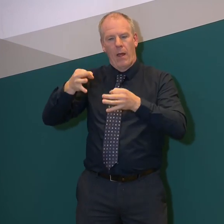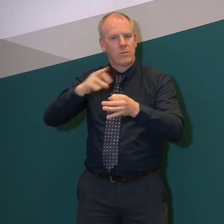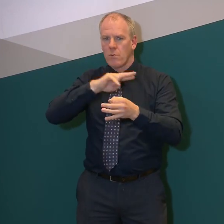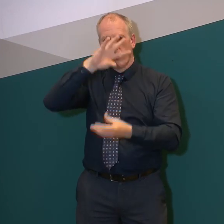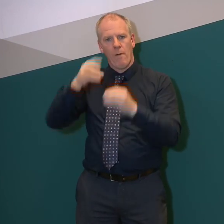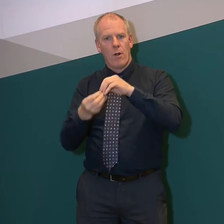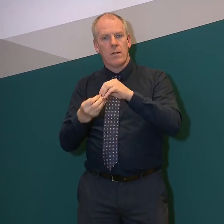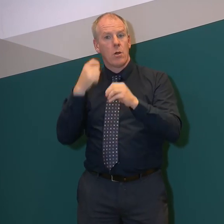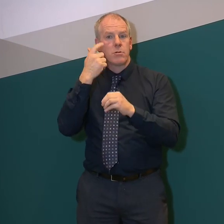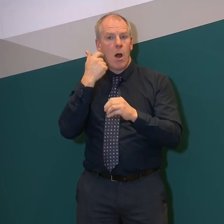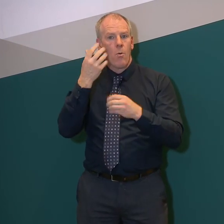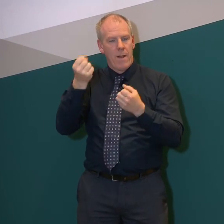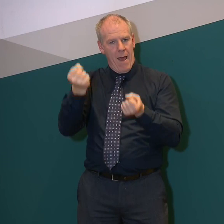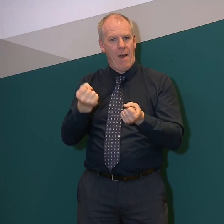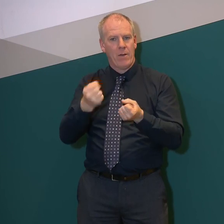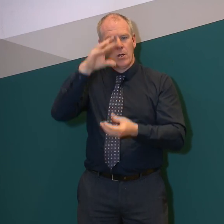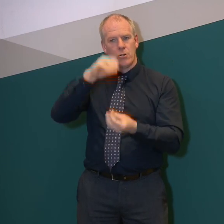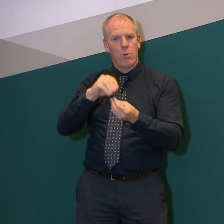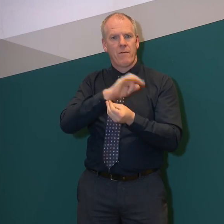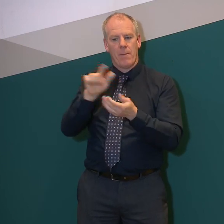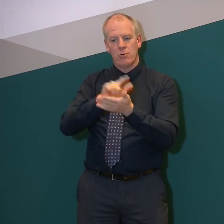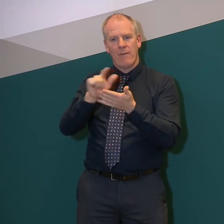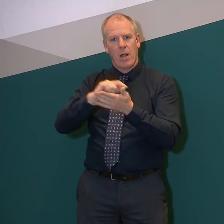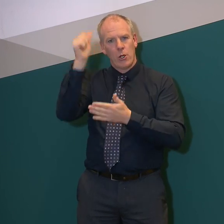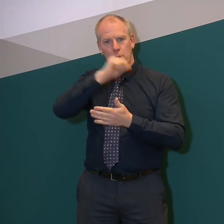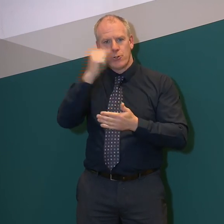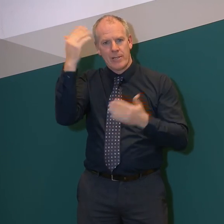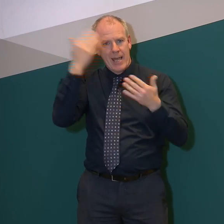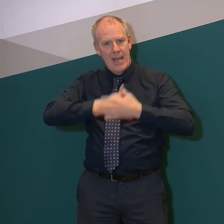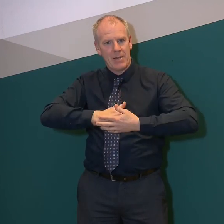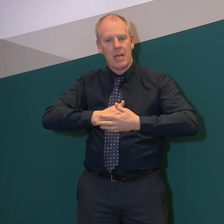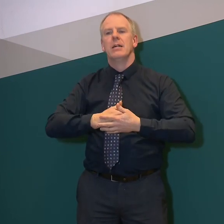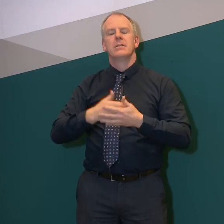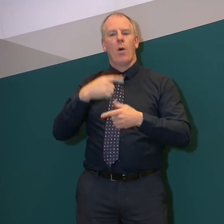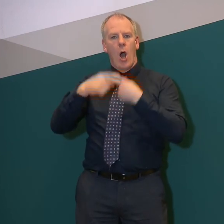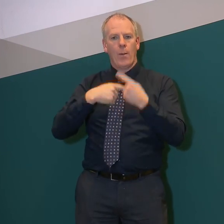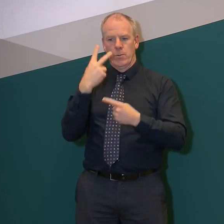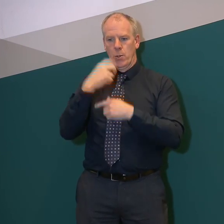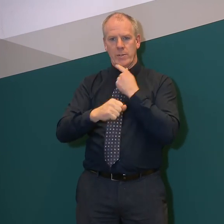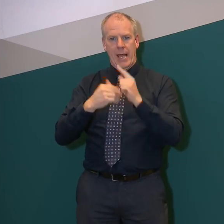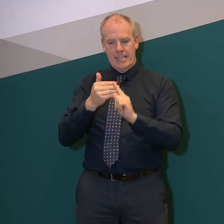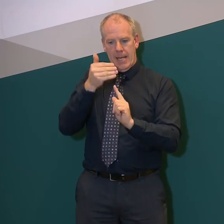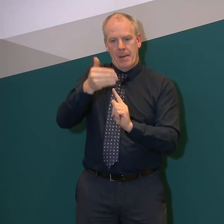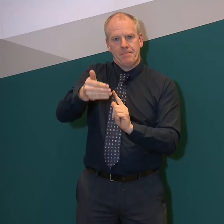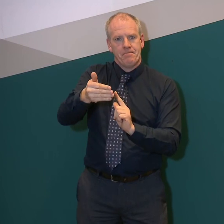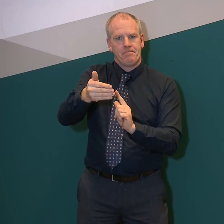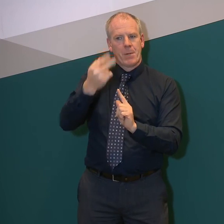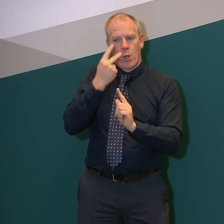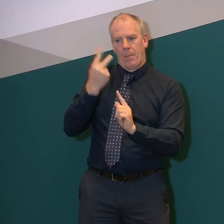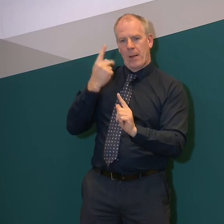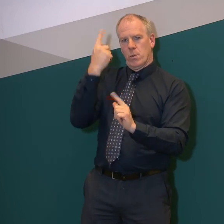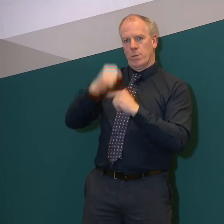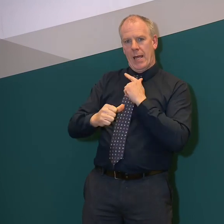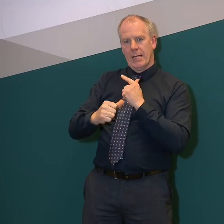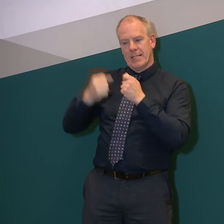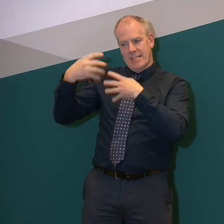So we'll give you tomorrow the total as of midnight last night, and that's the way we'll continue to report until we have more real-time information to give you. If